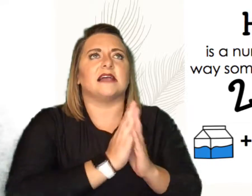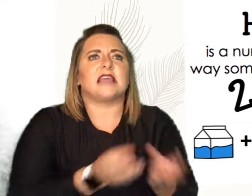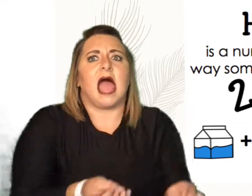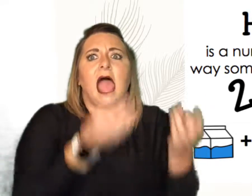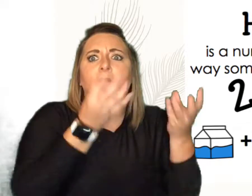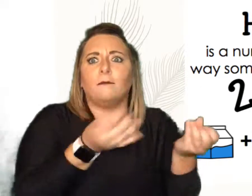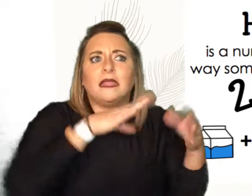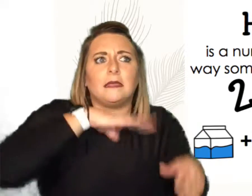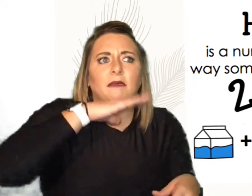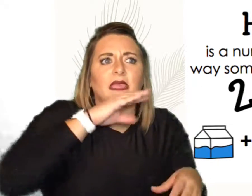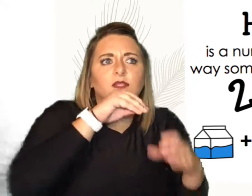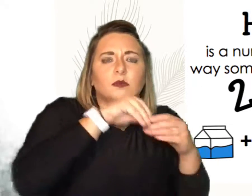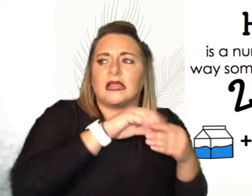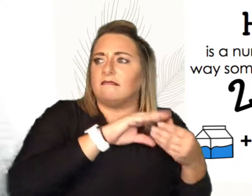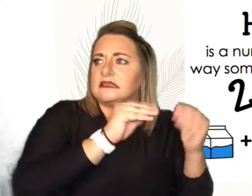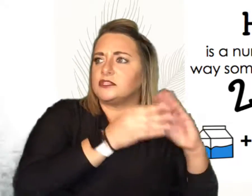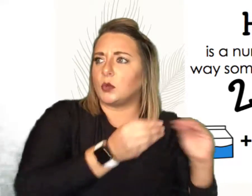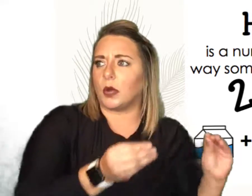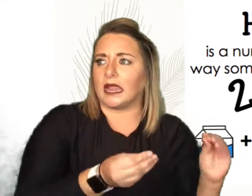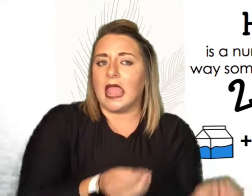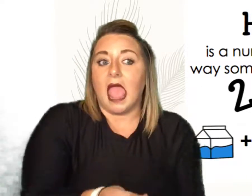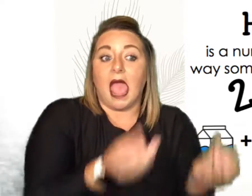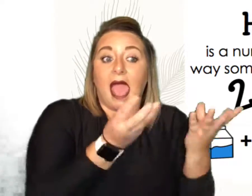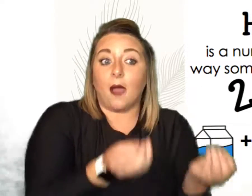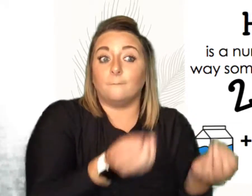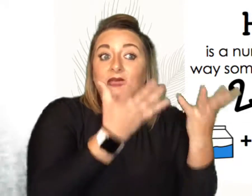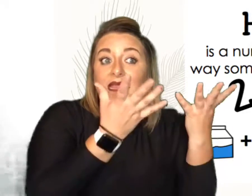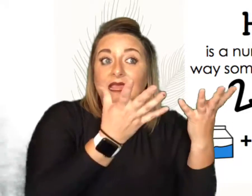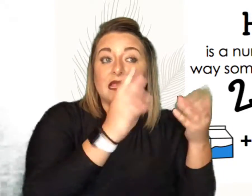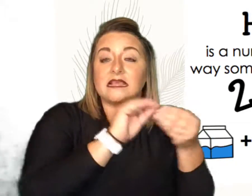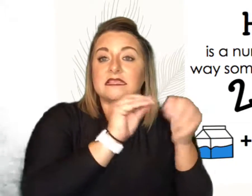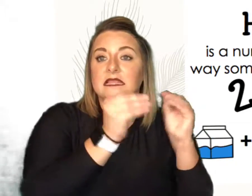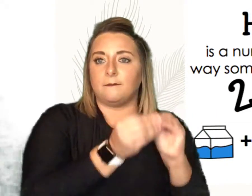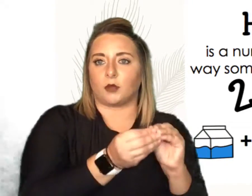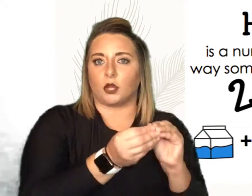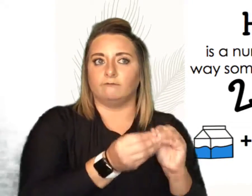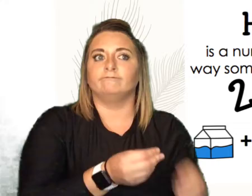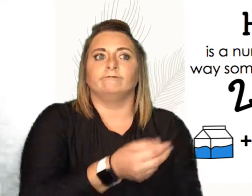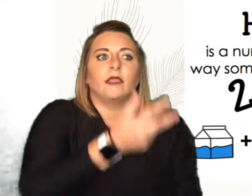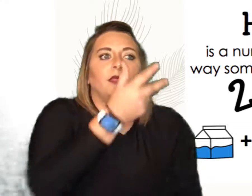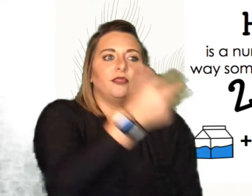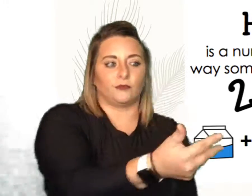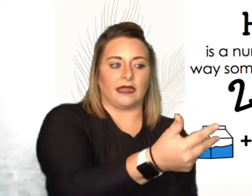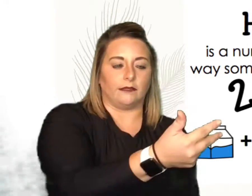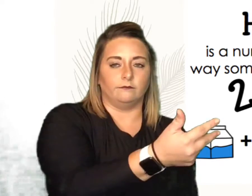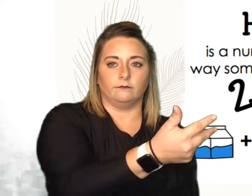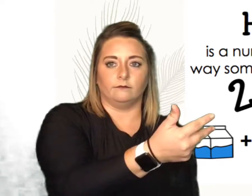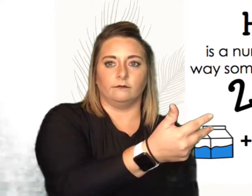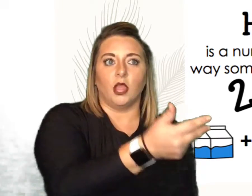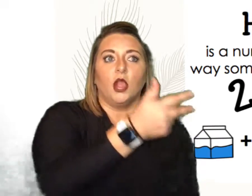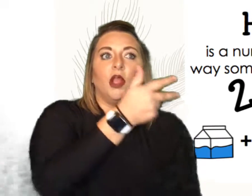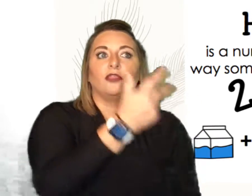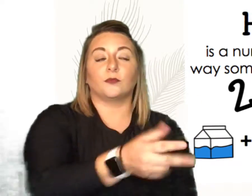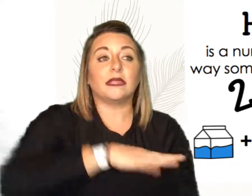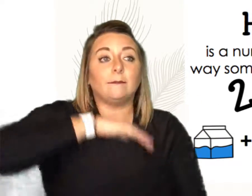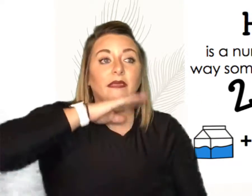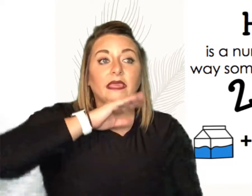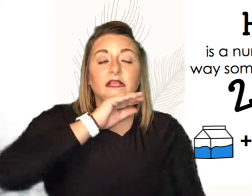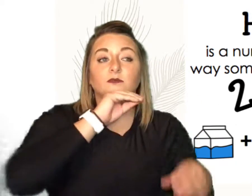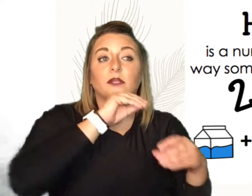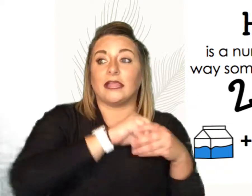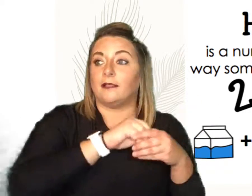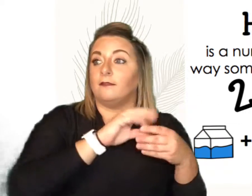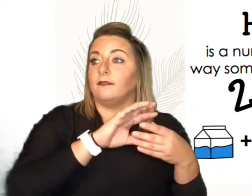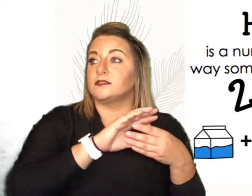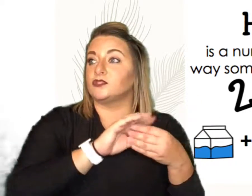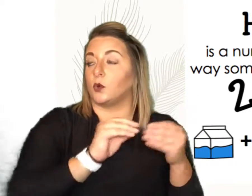I ask how many pigs were in the story, how many is a number? 3. 3